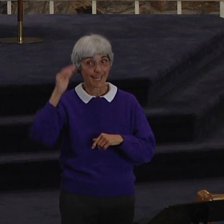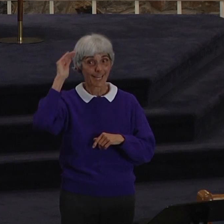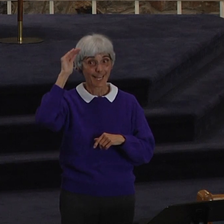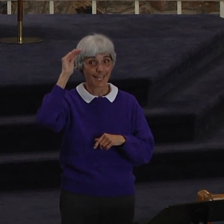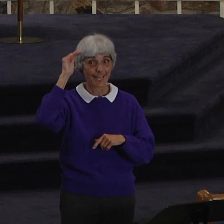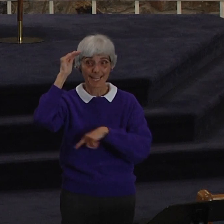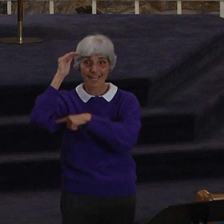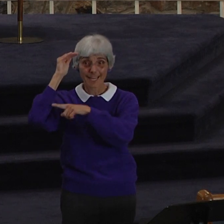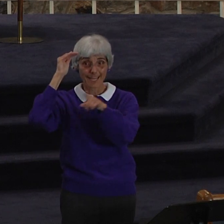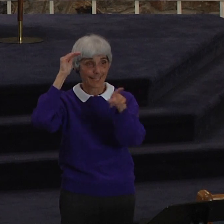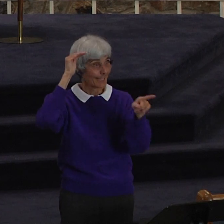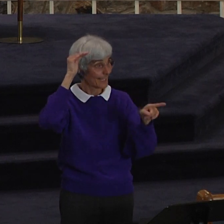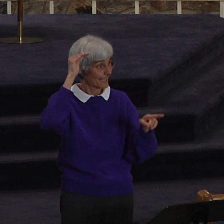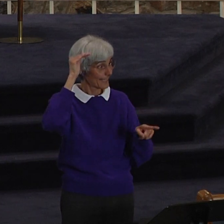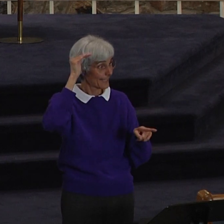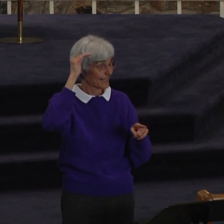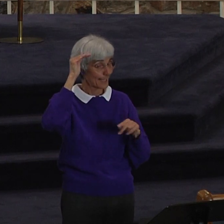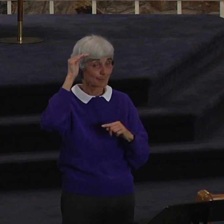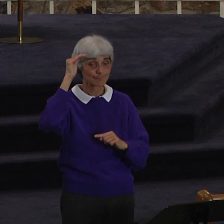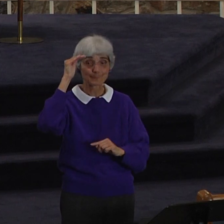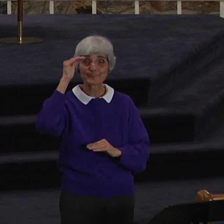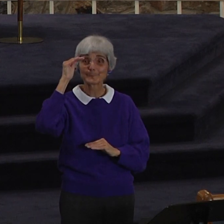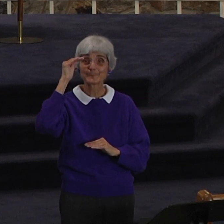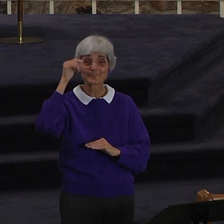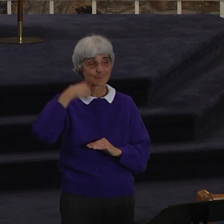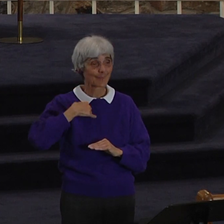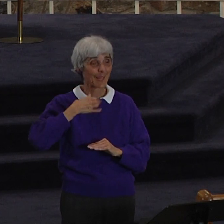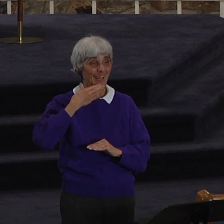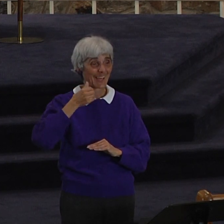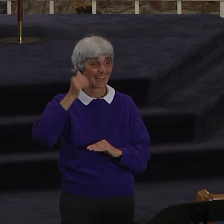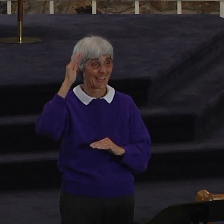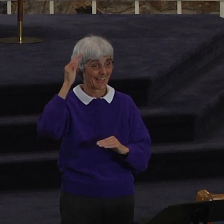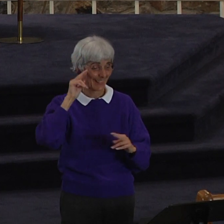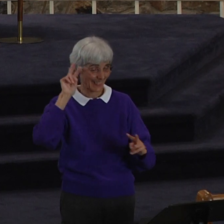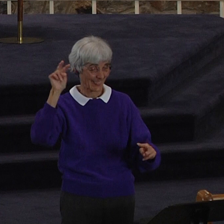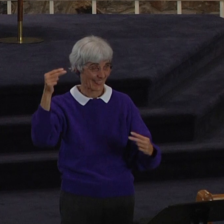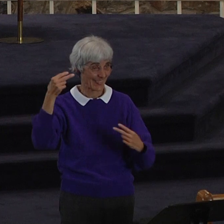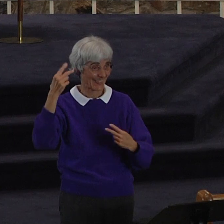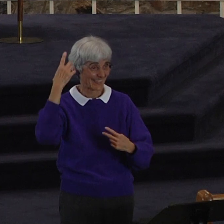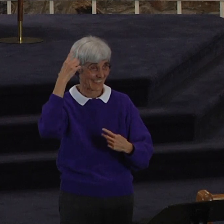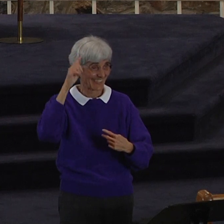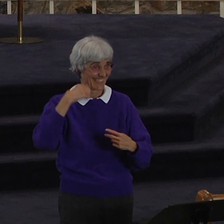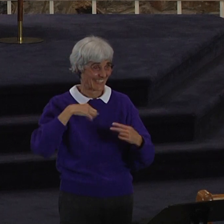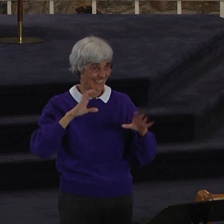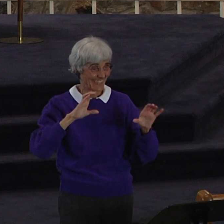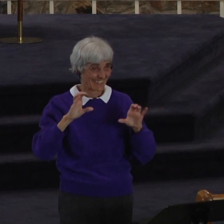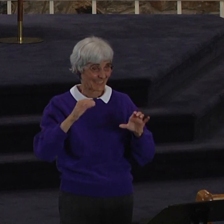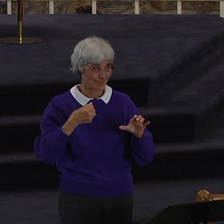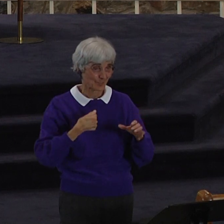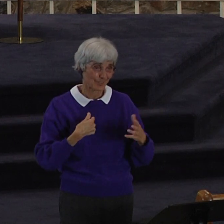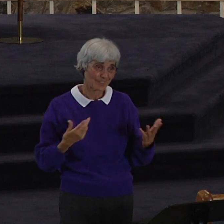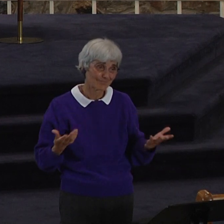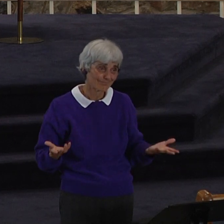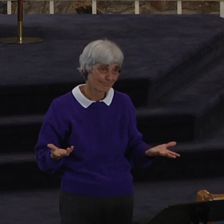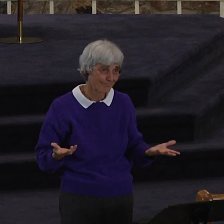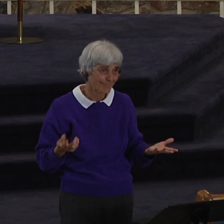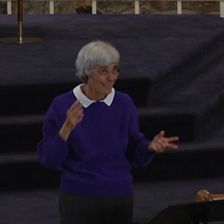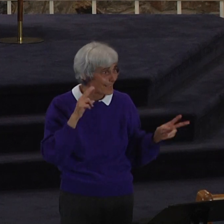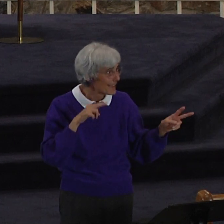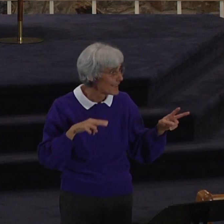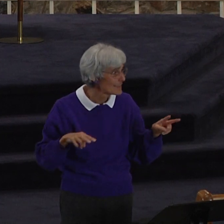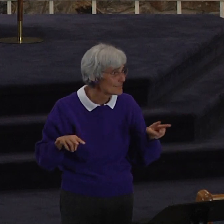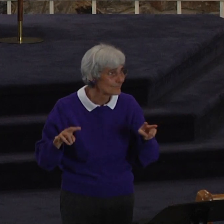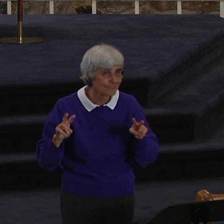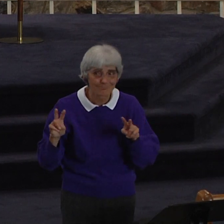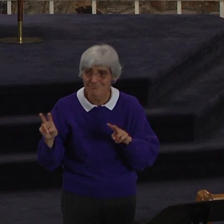self-centeredness, and I start to compare. I look at what I'm done and what I'm doing, and I look at